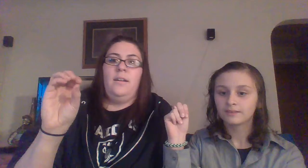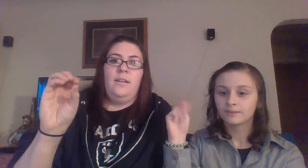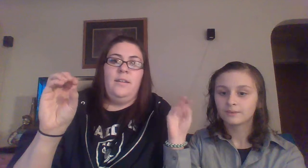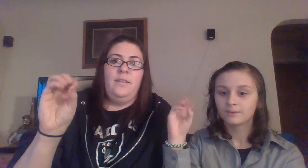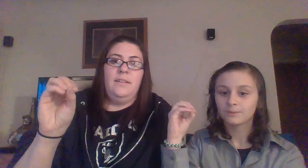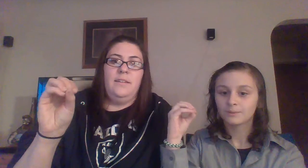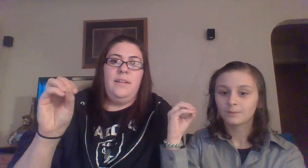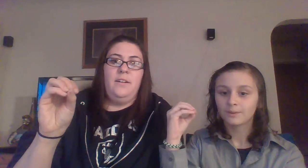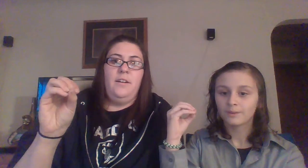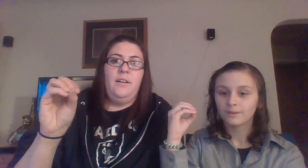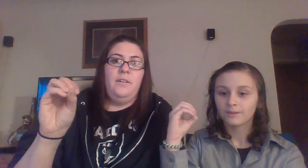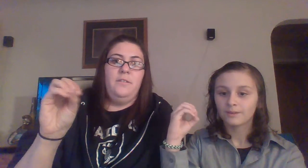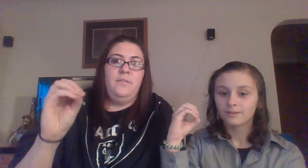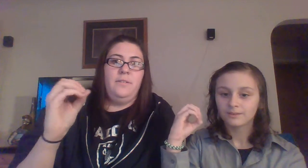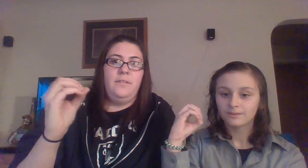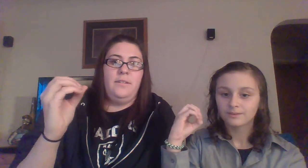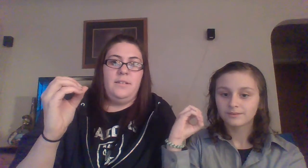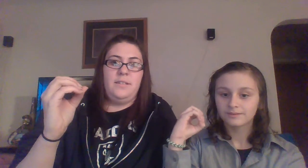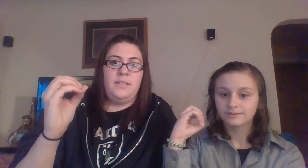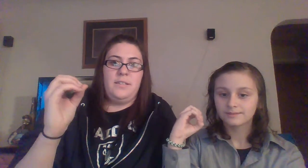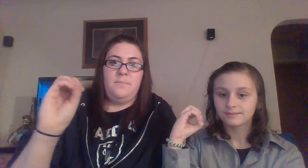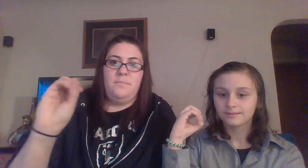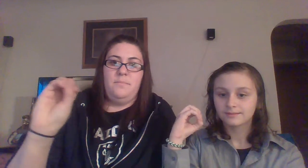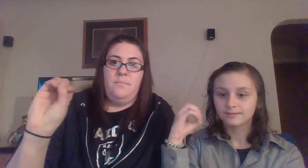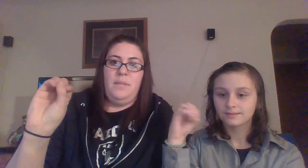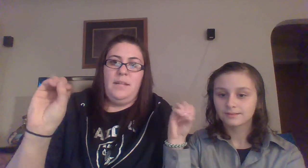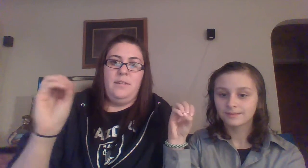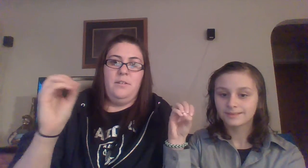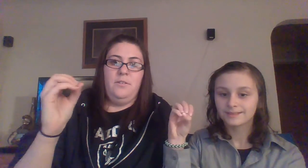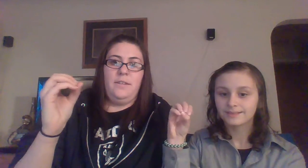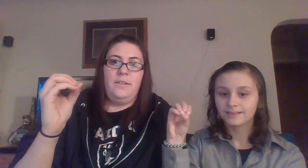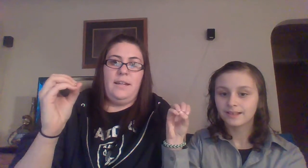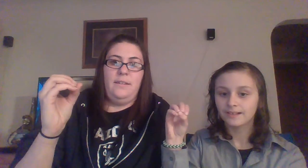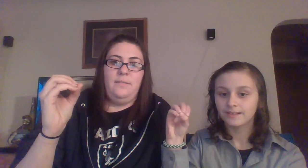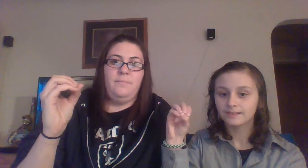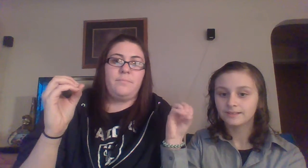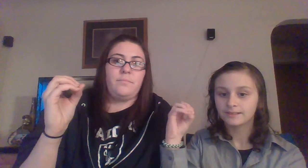And then the letter O is just making an O with your hand.